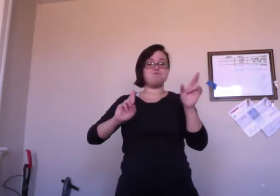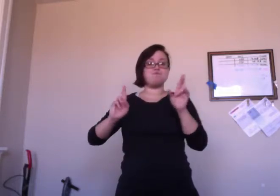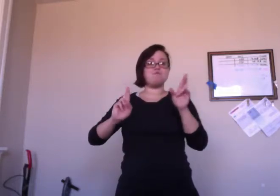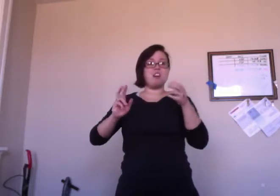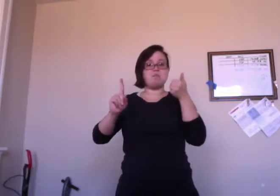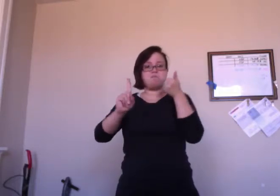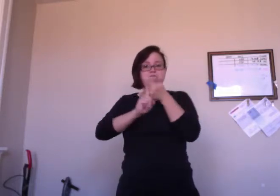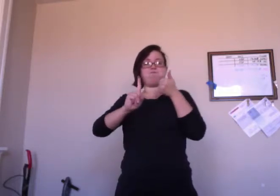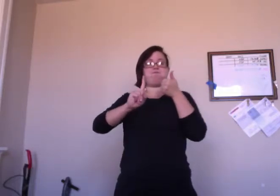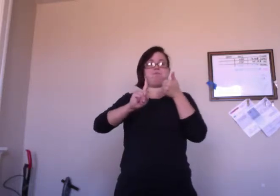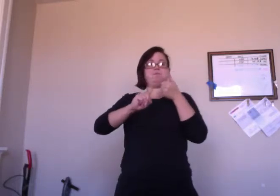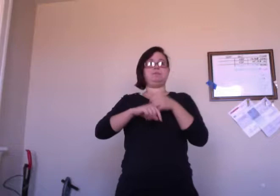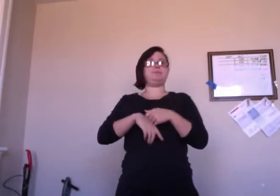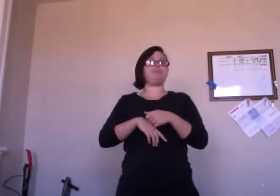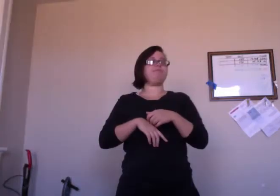flight attendant anymore.